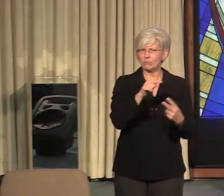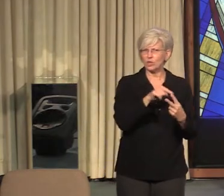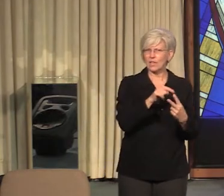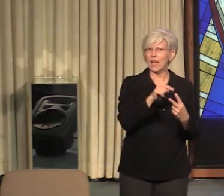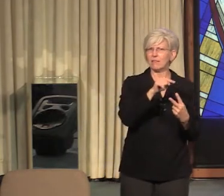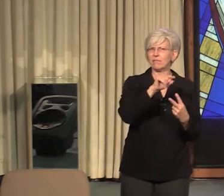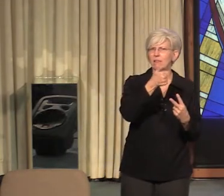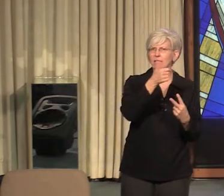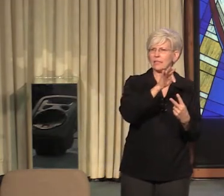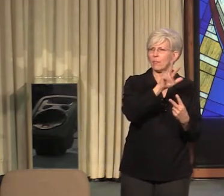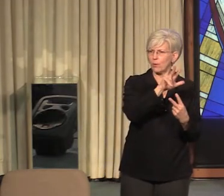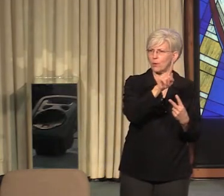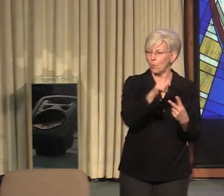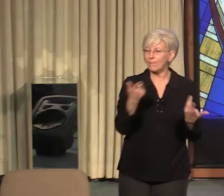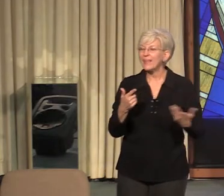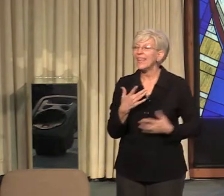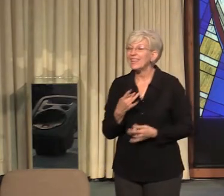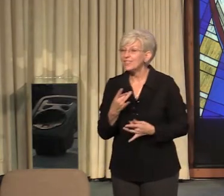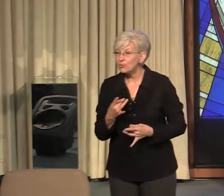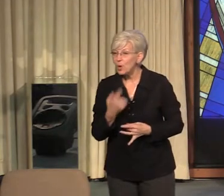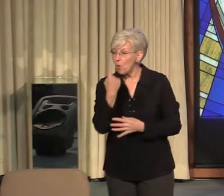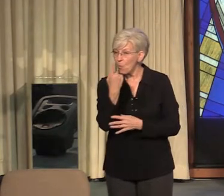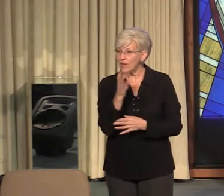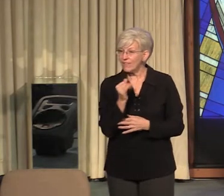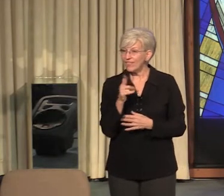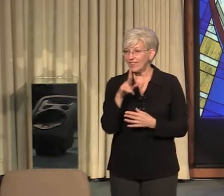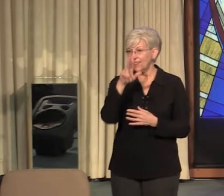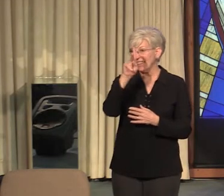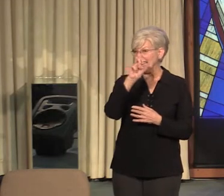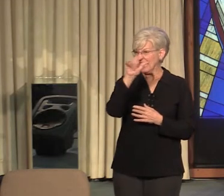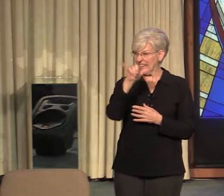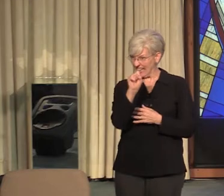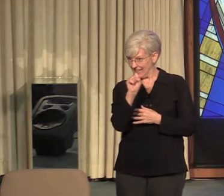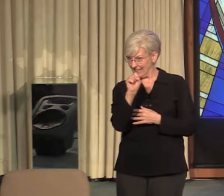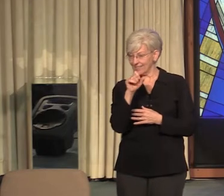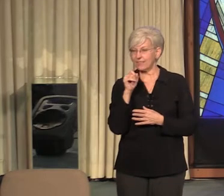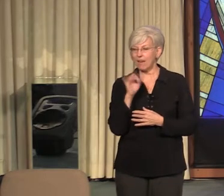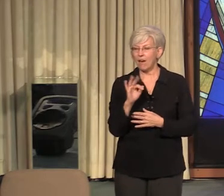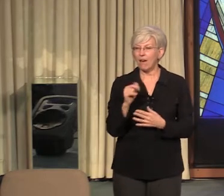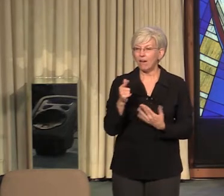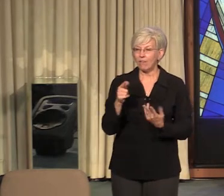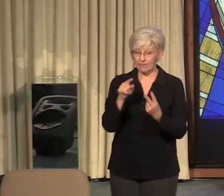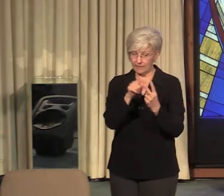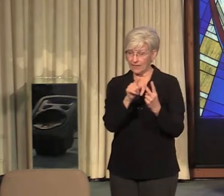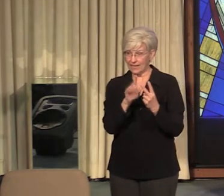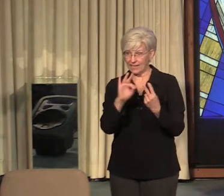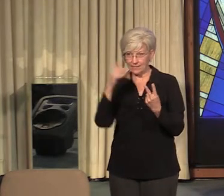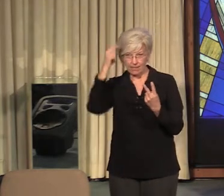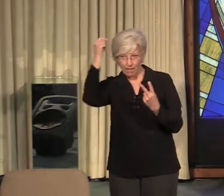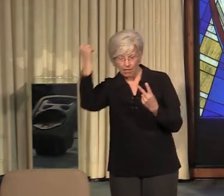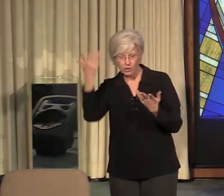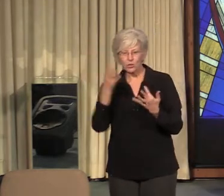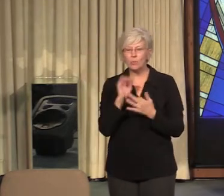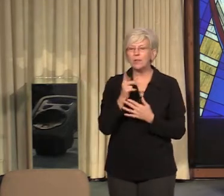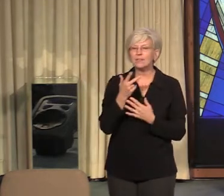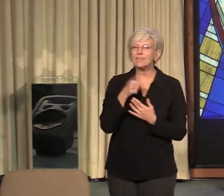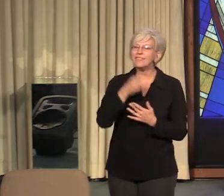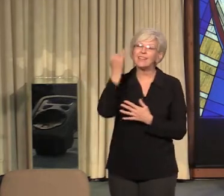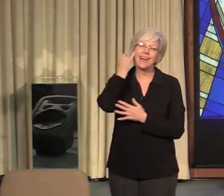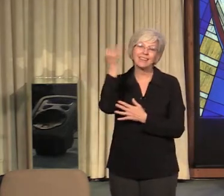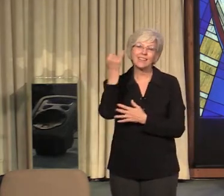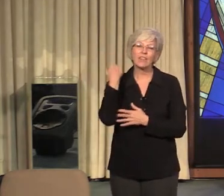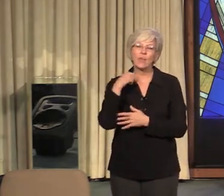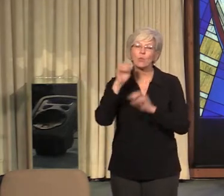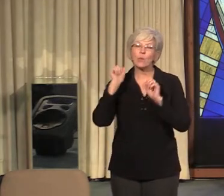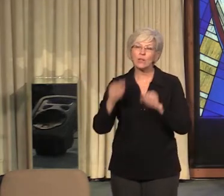interesting. You know, one of the keys of Charles's philosophy and his theology was this idea that we are able